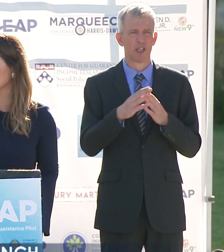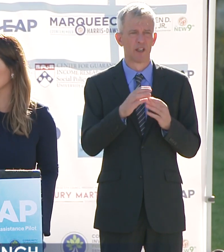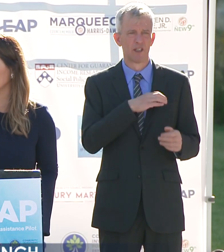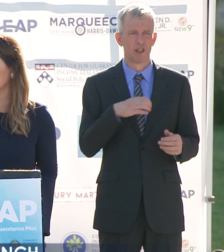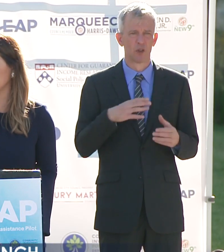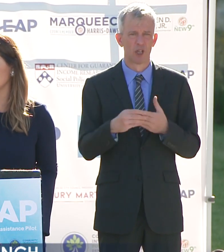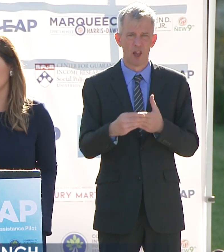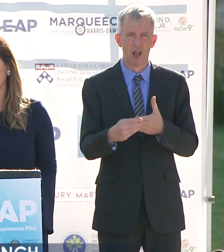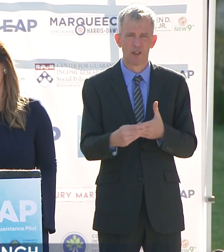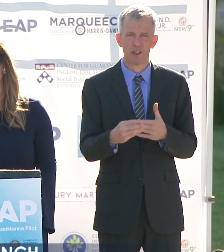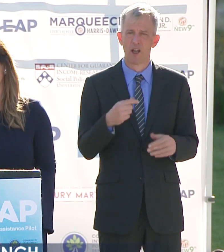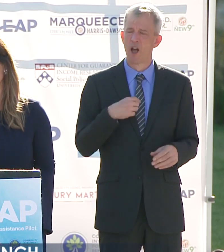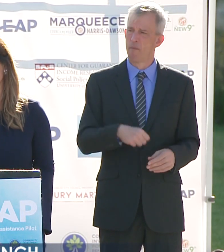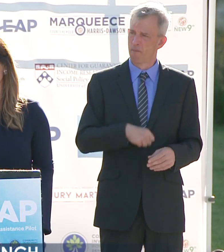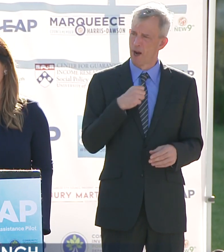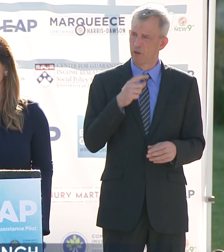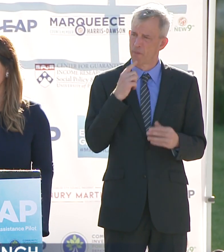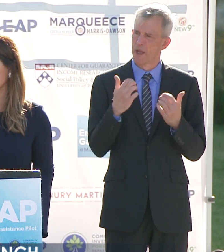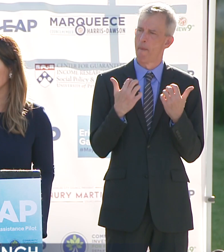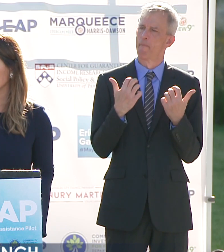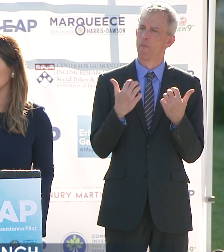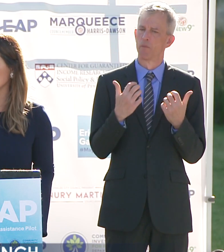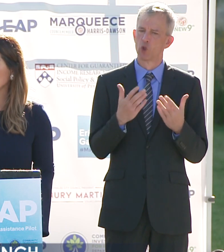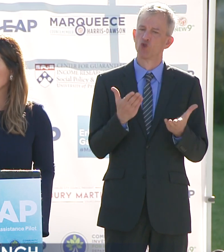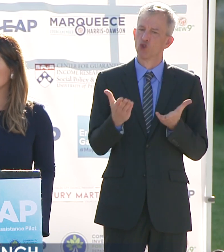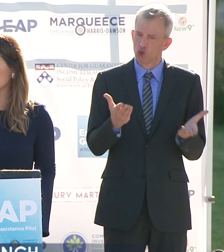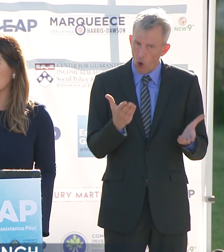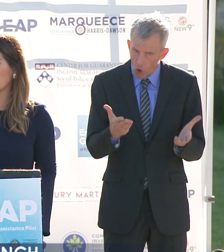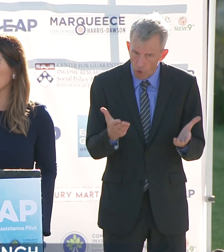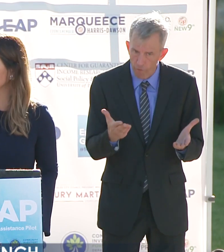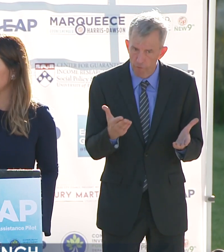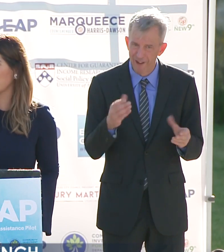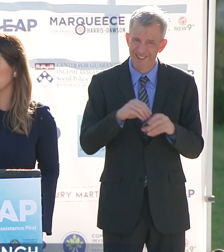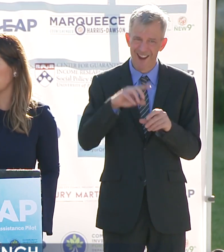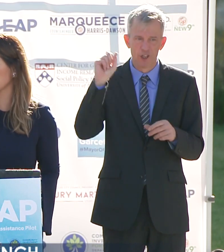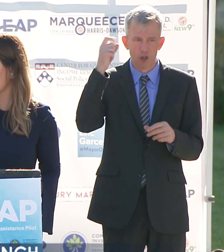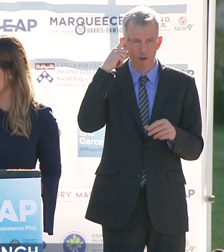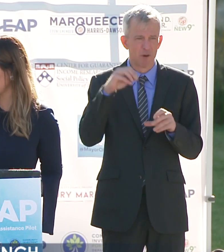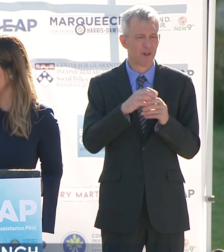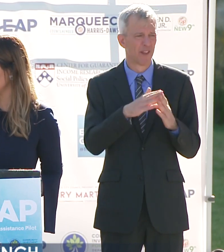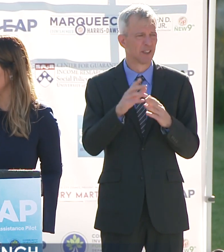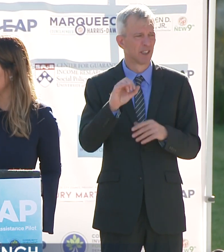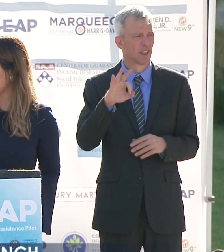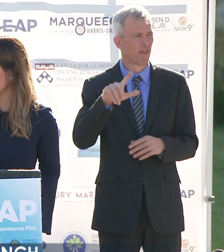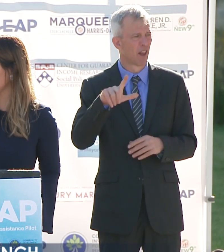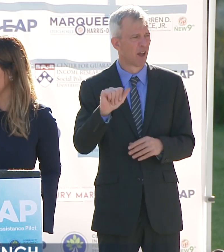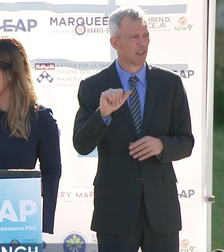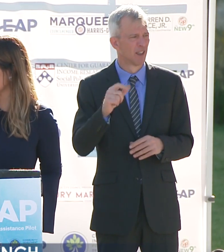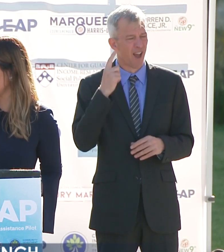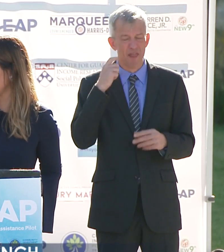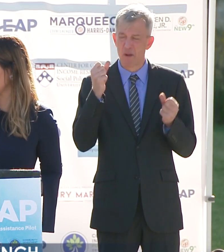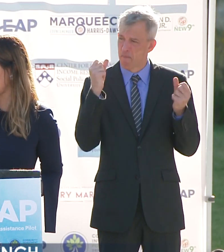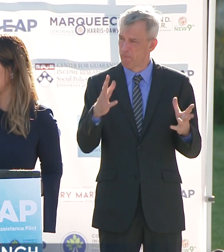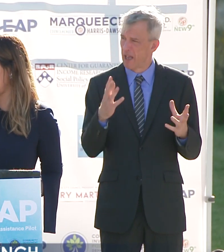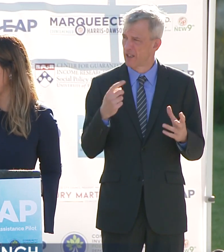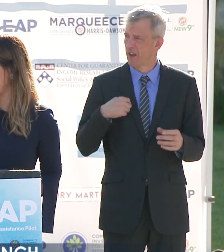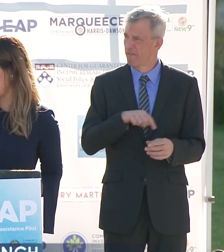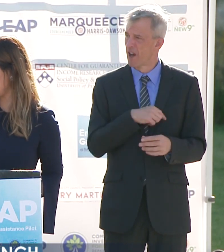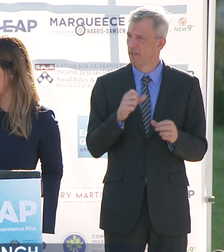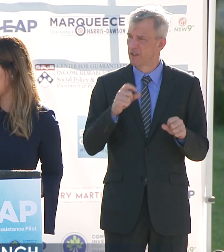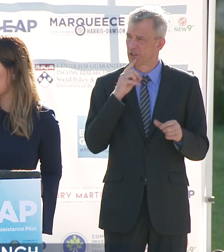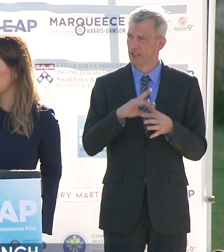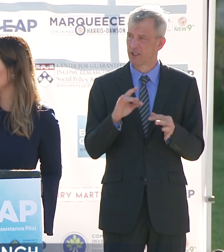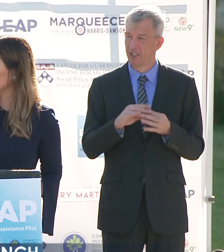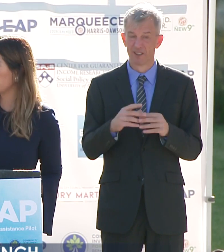be a public servant in the city of Los Angeles. I think many of us can say that we've never worked harder than we've worked in these last